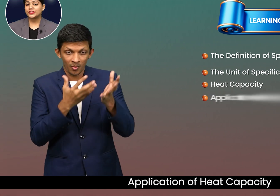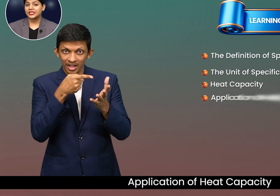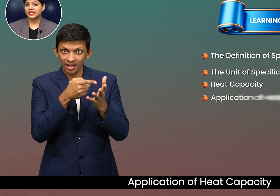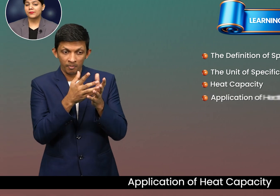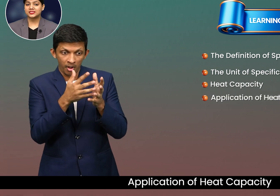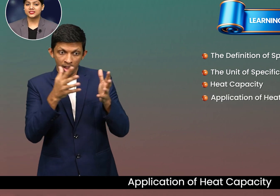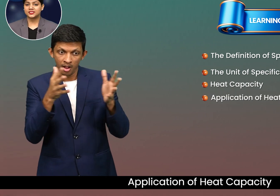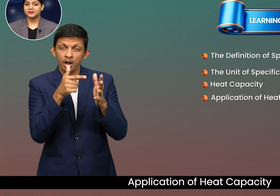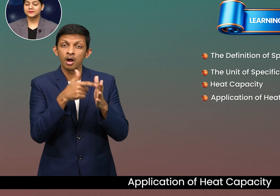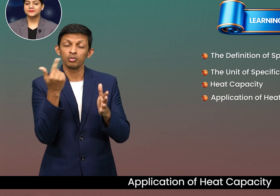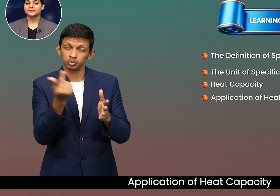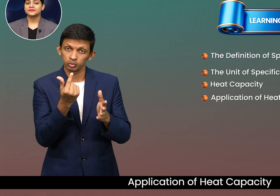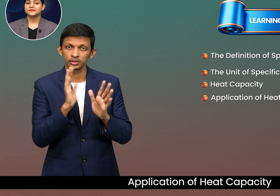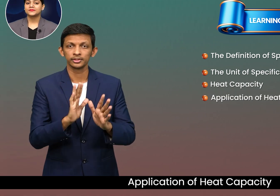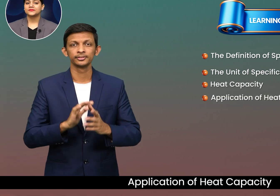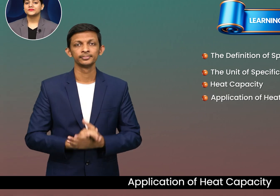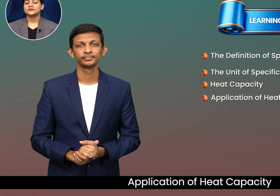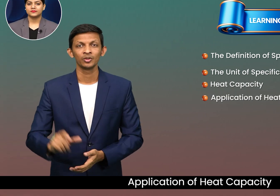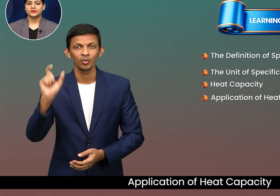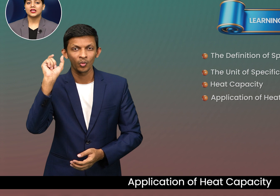application of heat capacity,